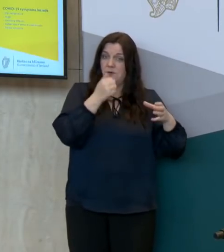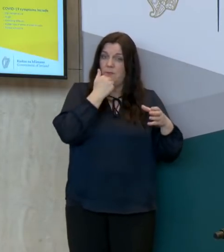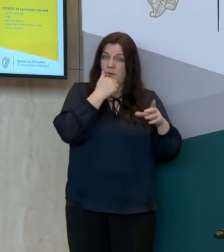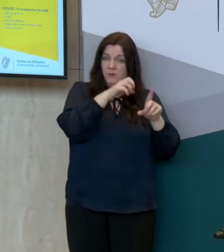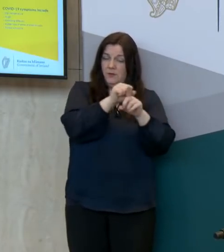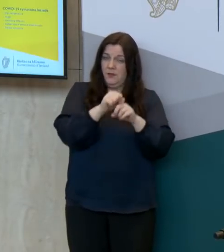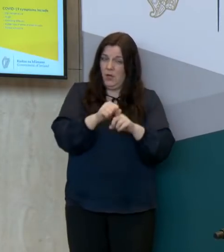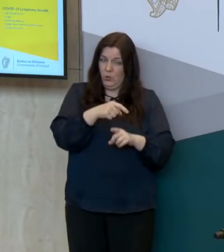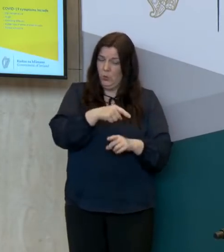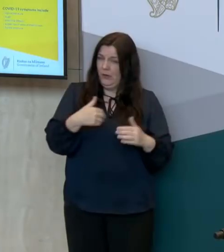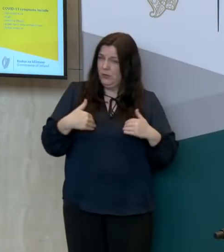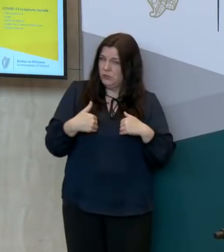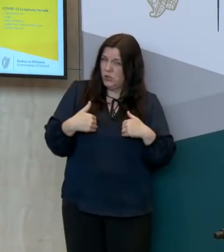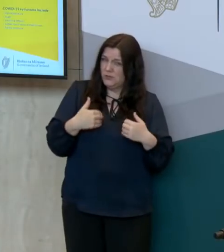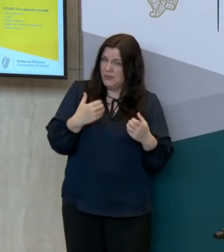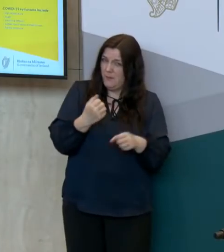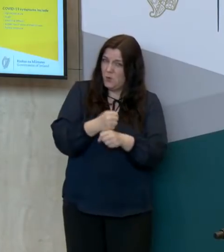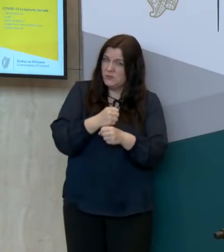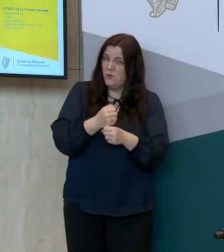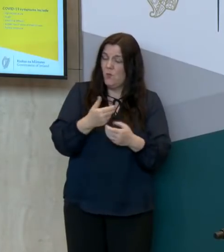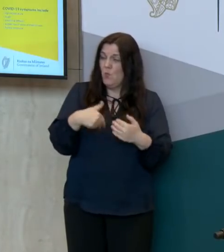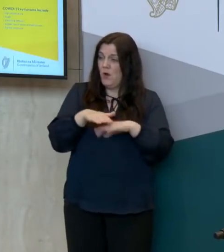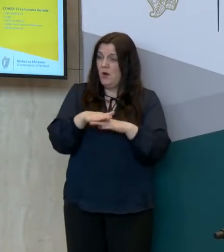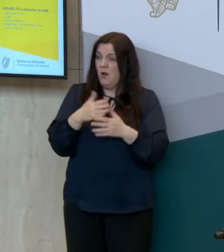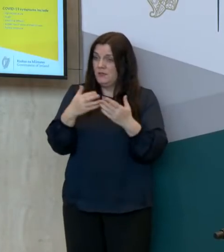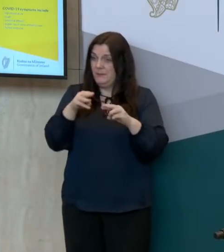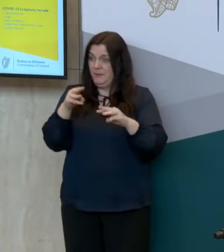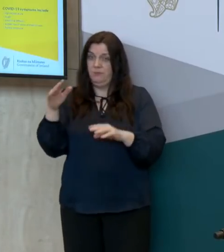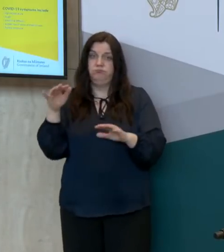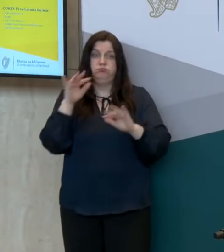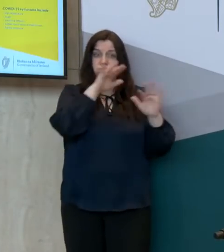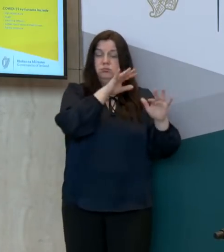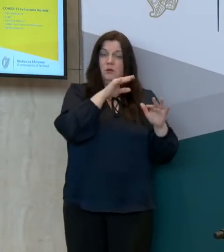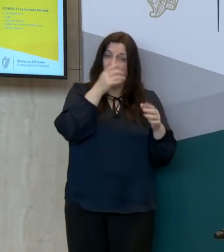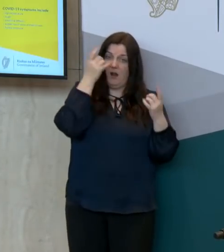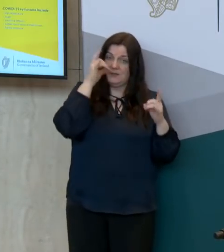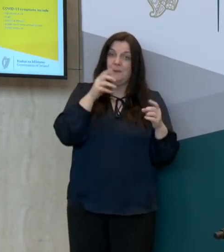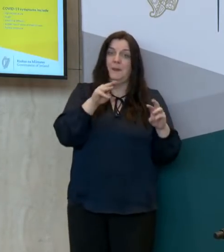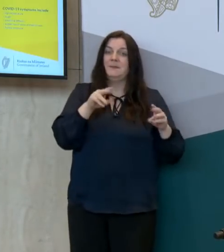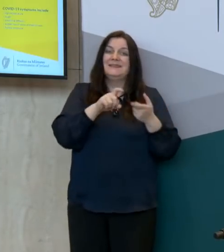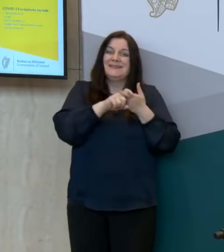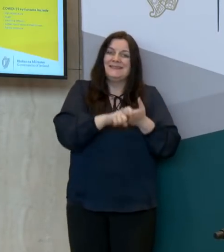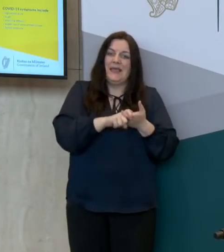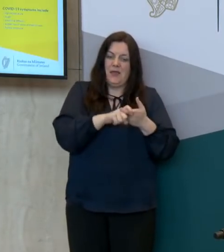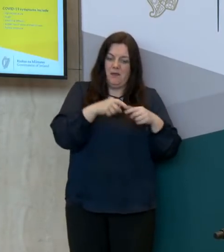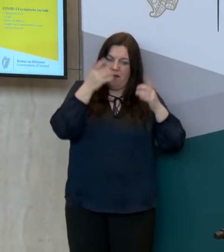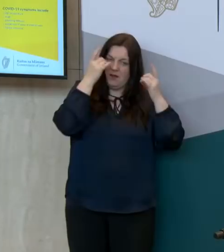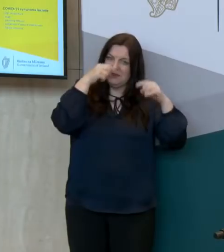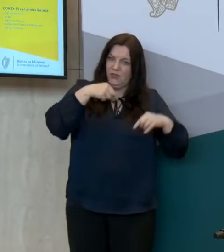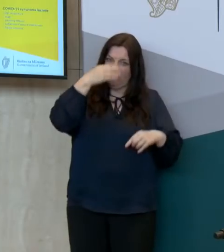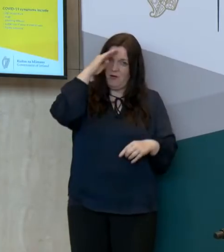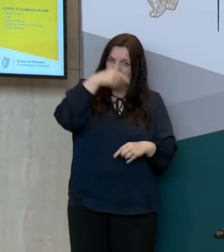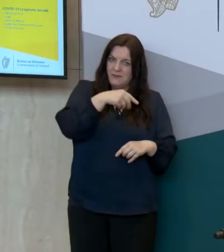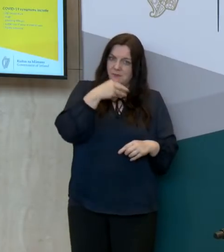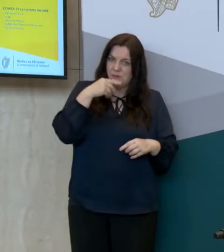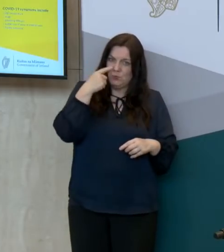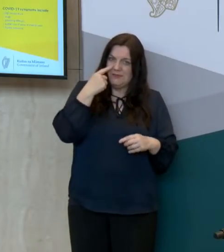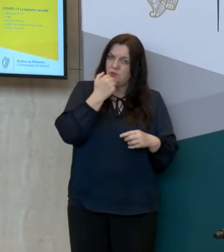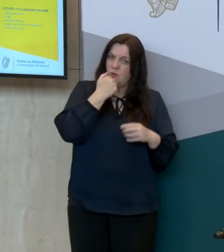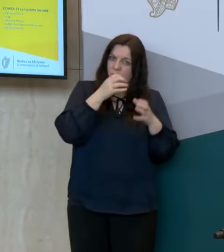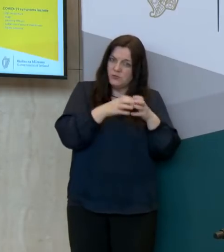detecting any concerns about areas where would be popular with staycations that we're seeing increases in cases?